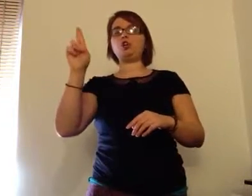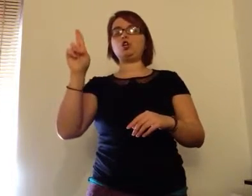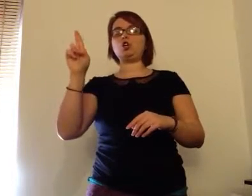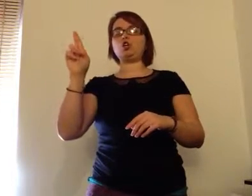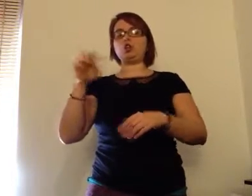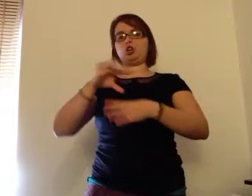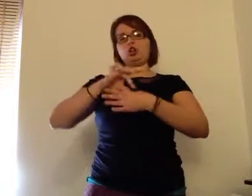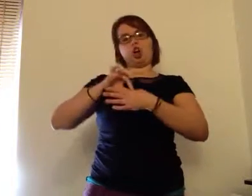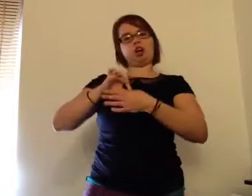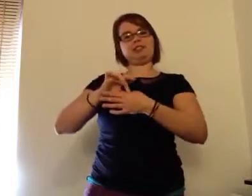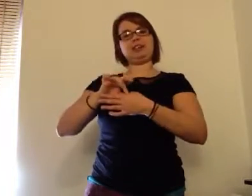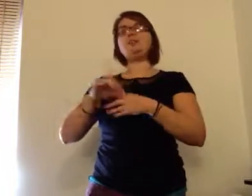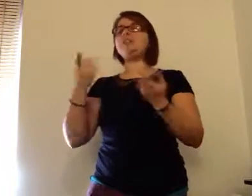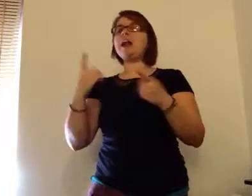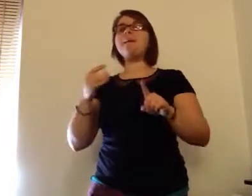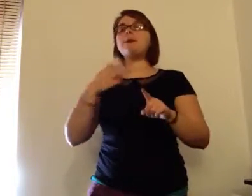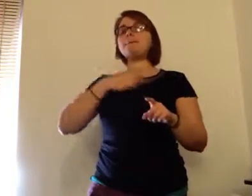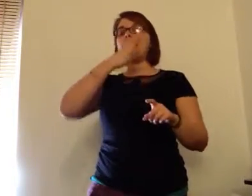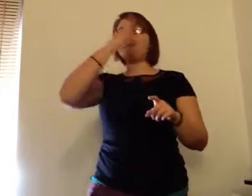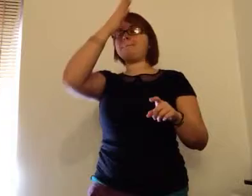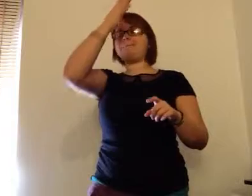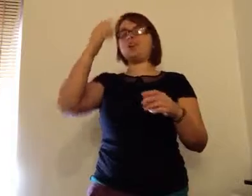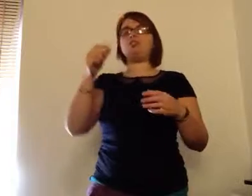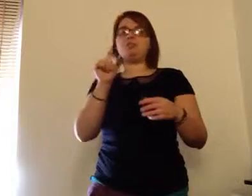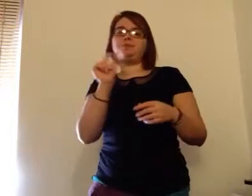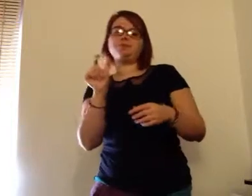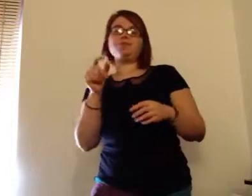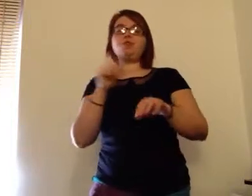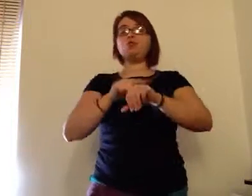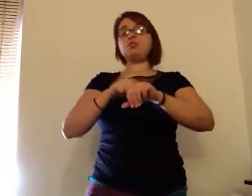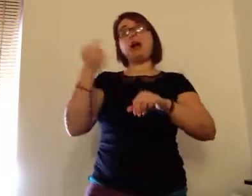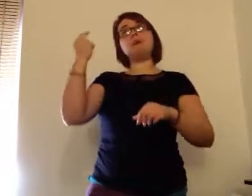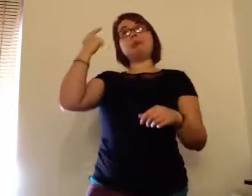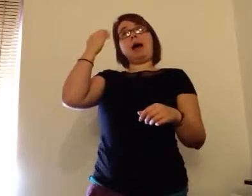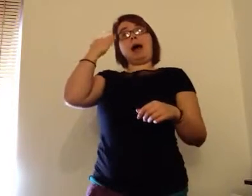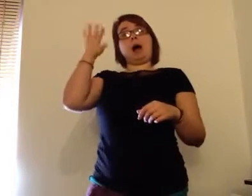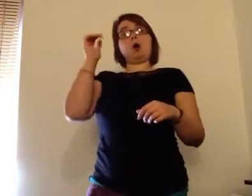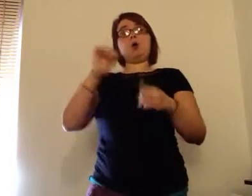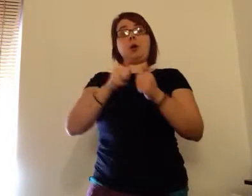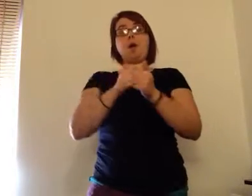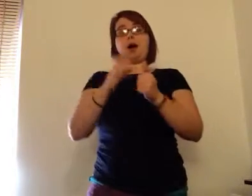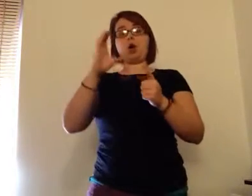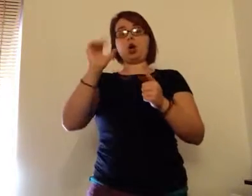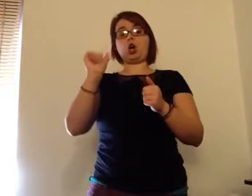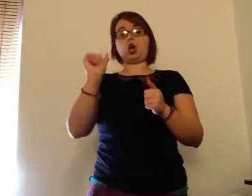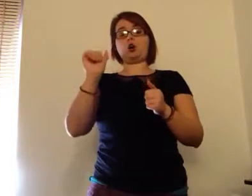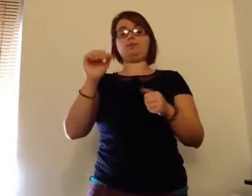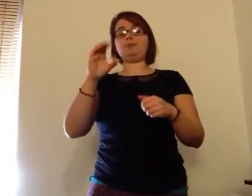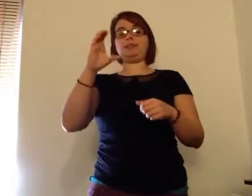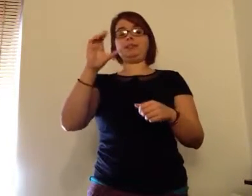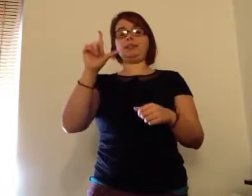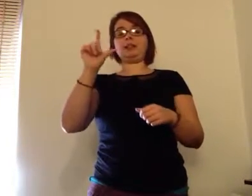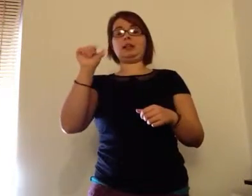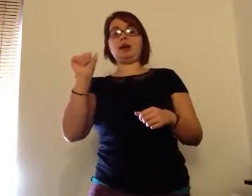I don't know how Clark did it, but he fixed our plumbing somehow. Even though that can be an expensive job,